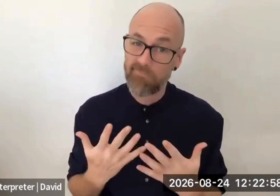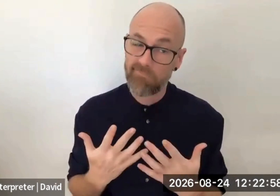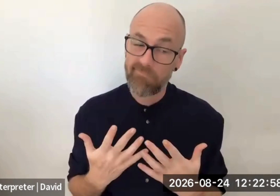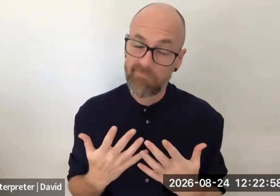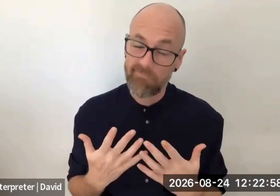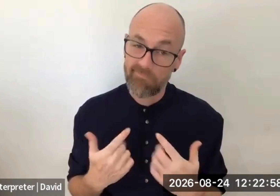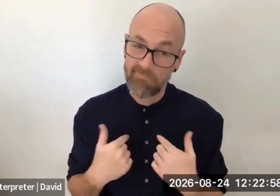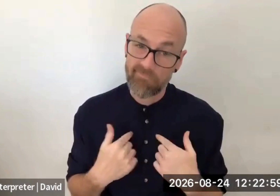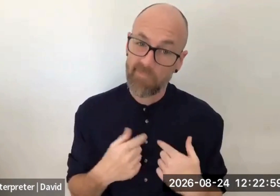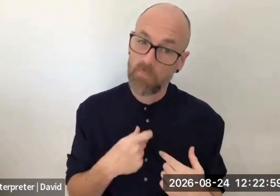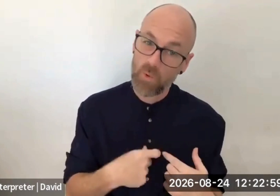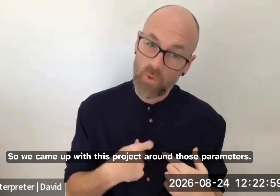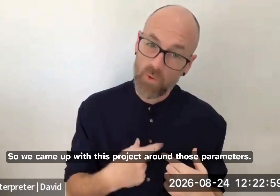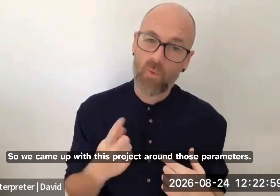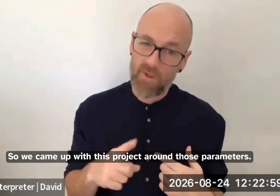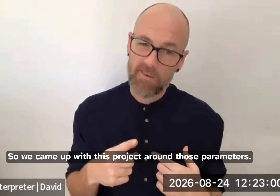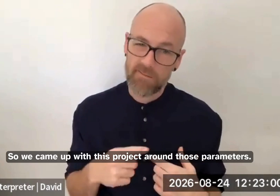professional.